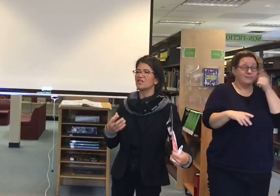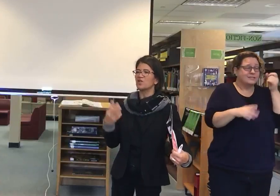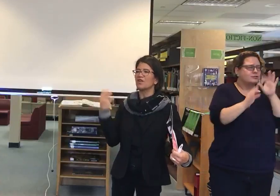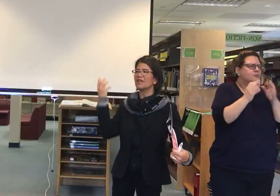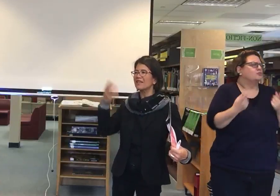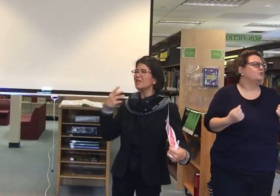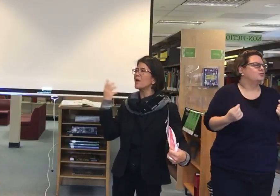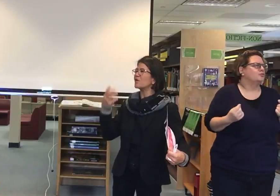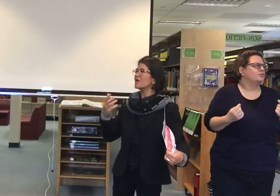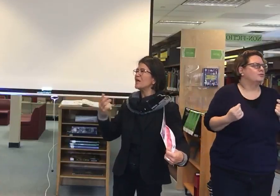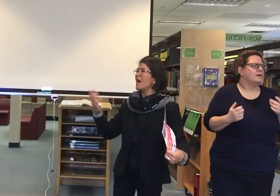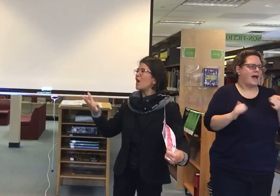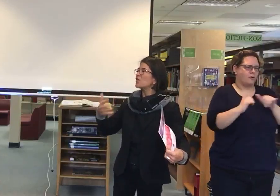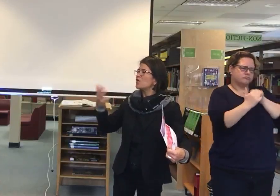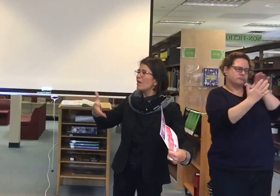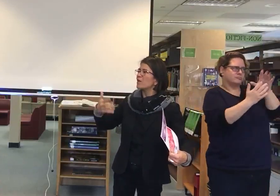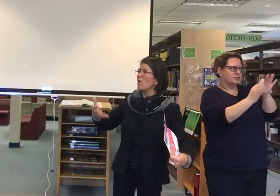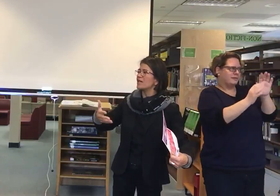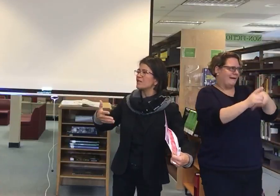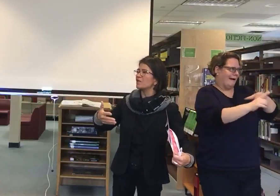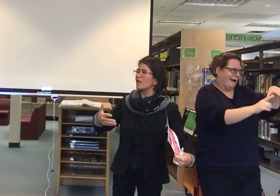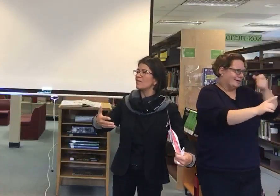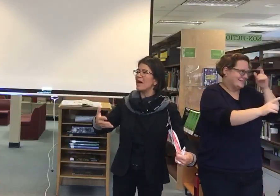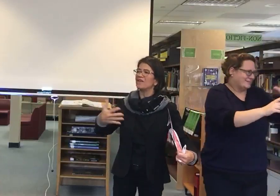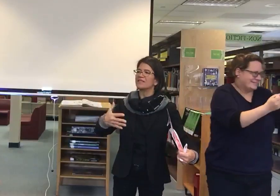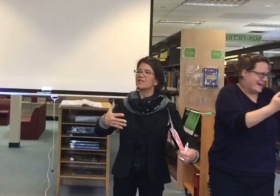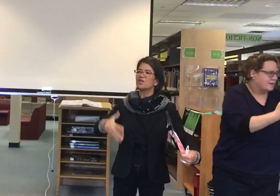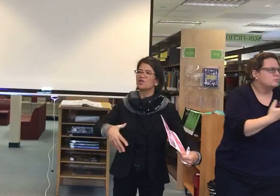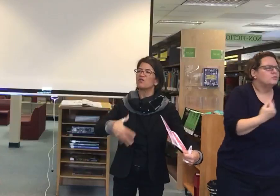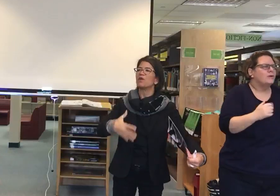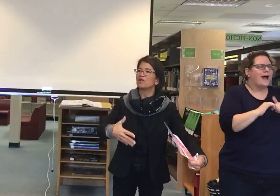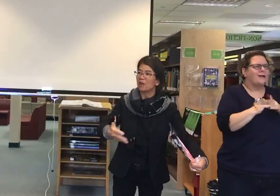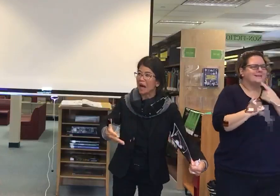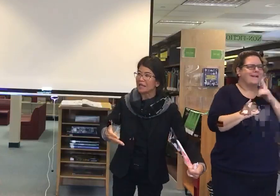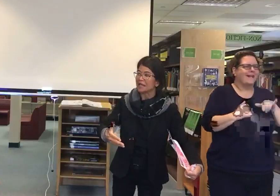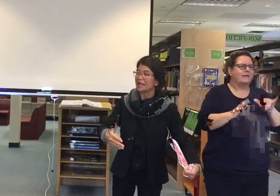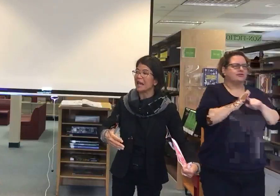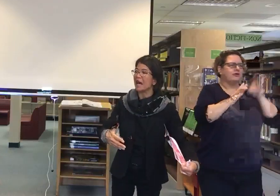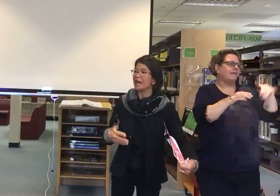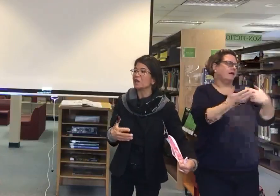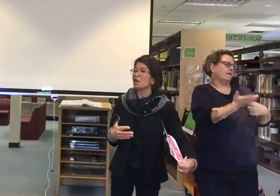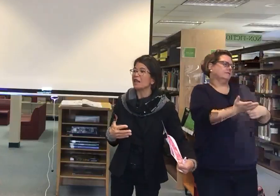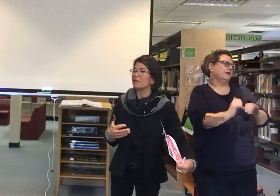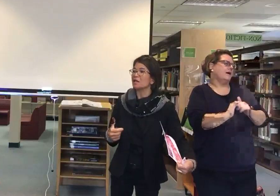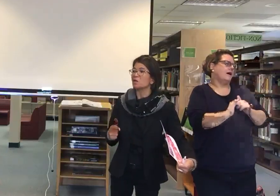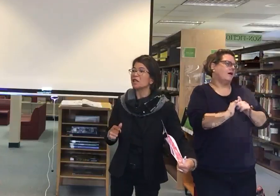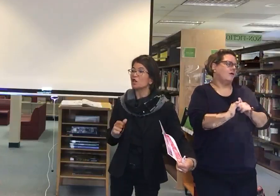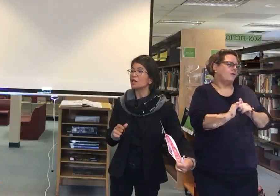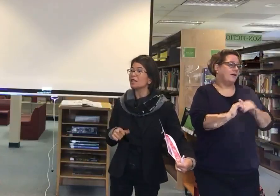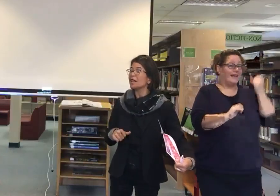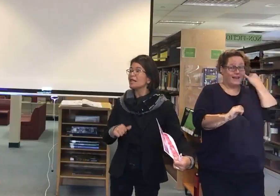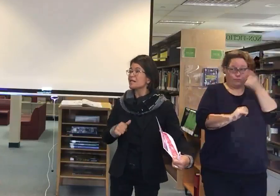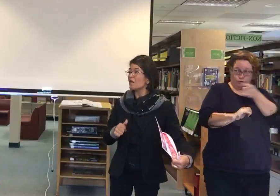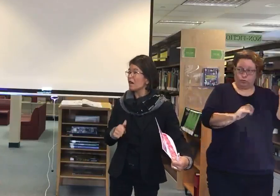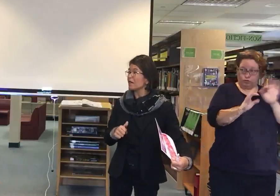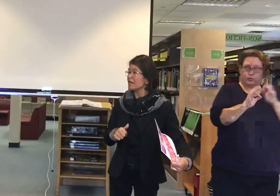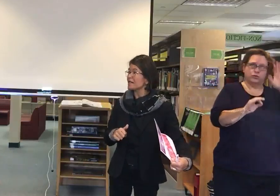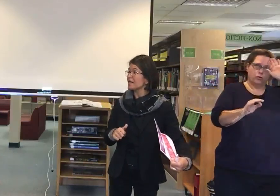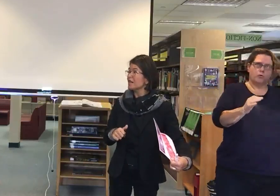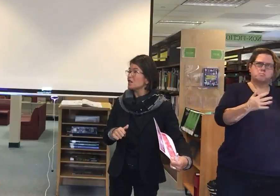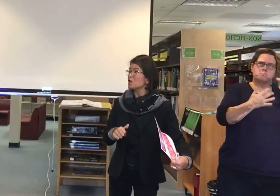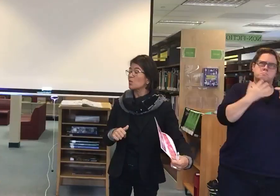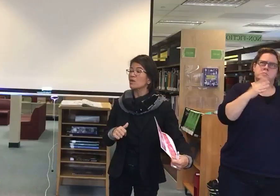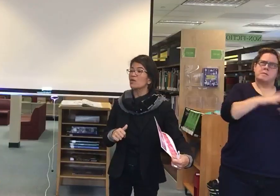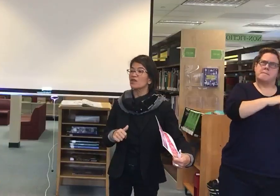those conversations? So if you could think about how you might want to have us sort of build capacity and educate them as really good